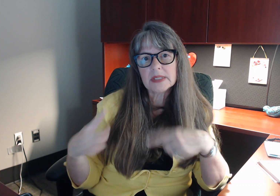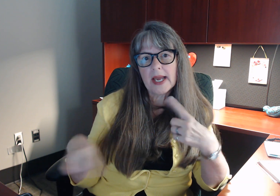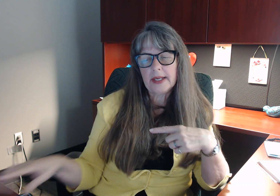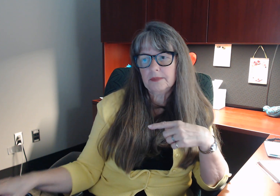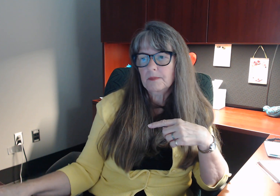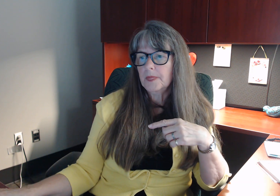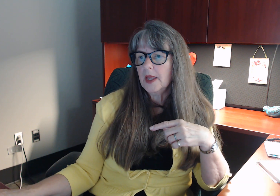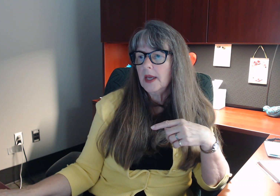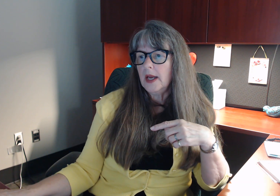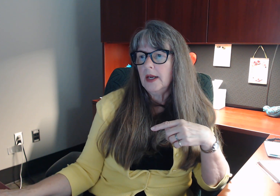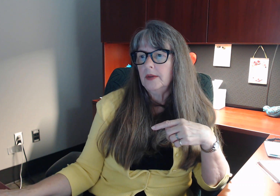sign. Um,